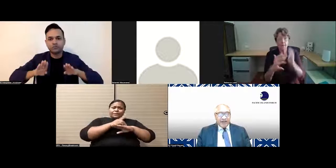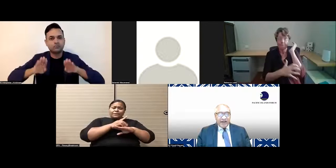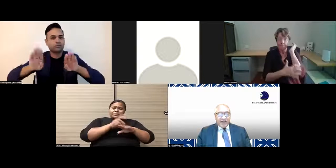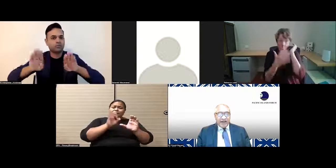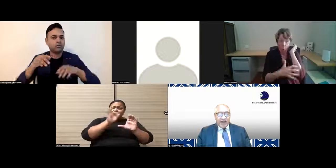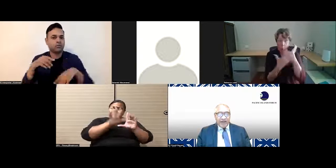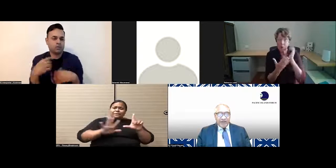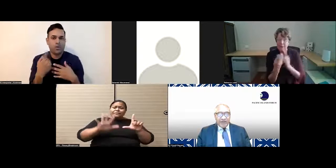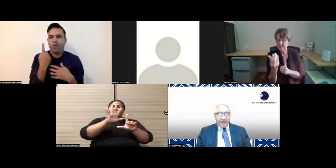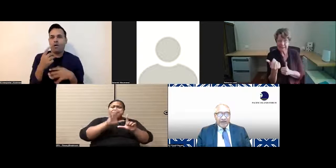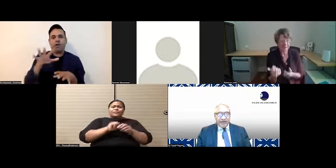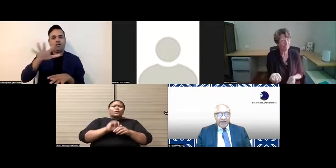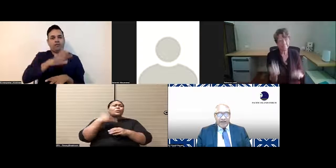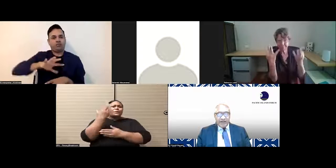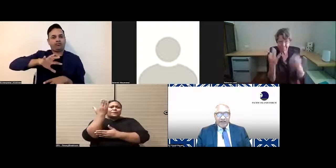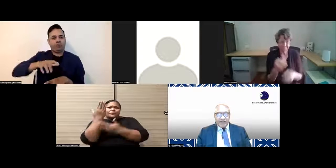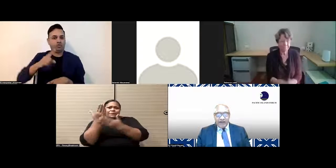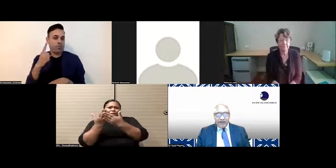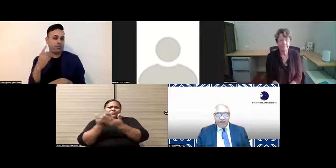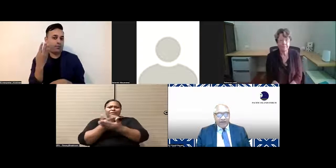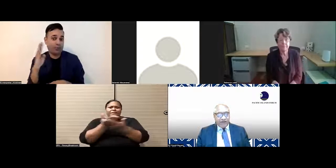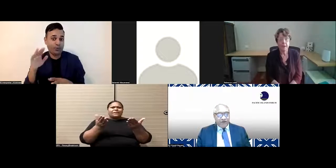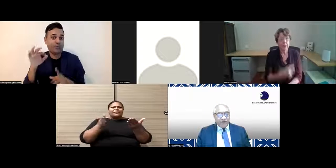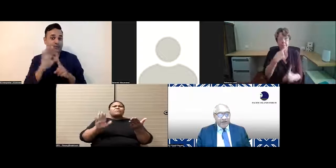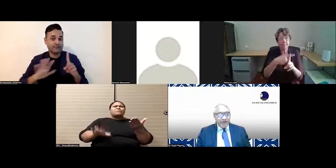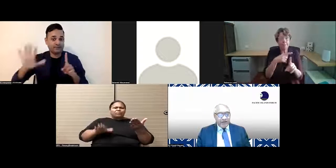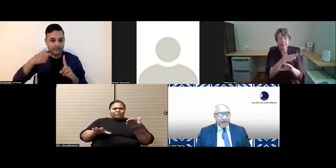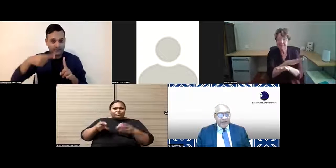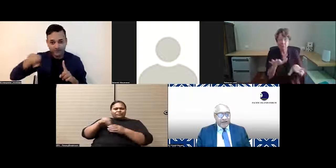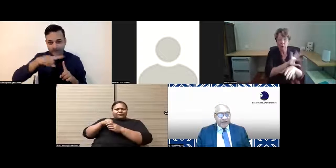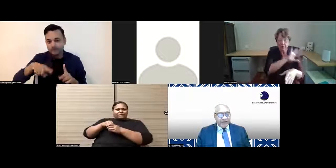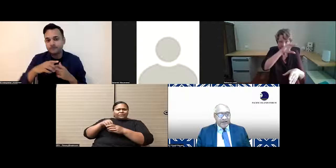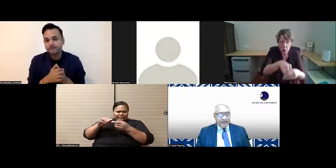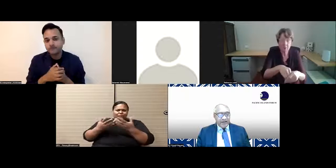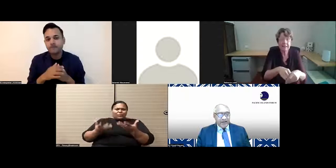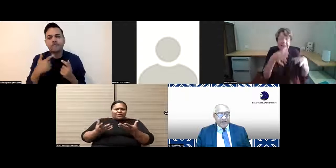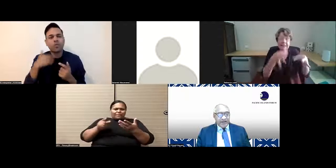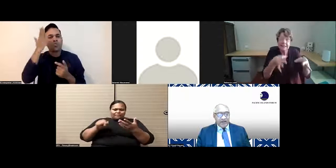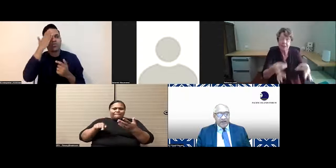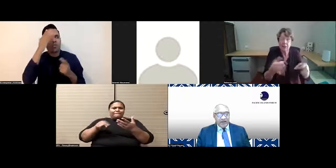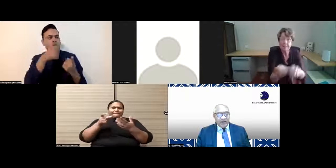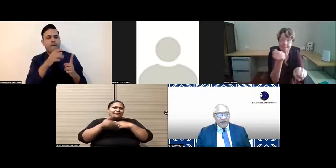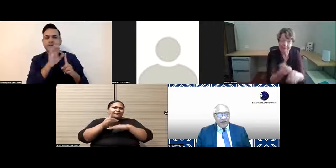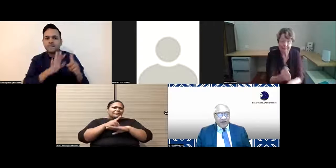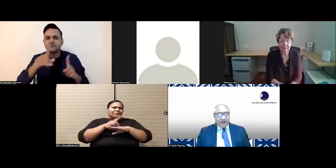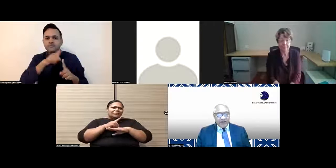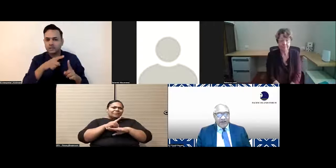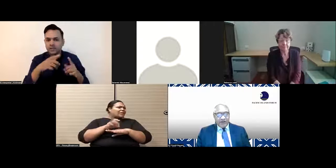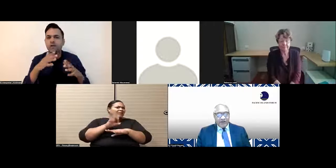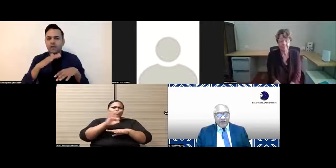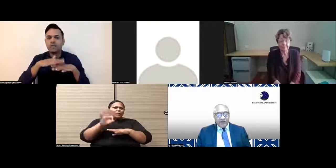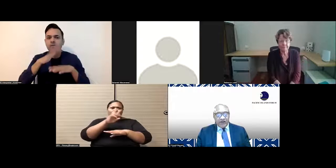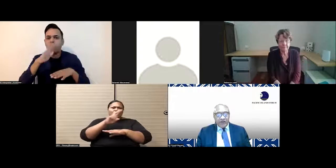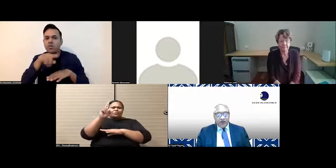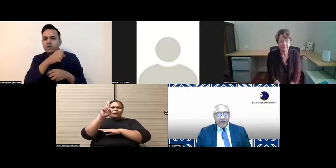and sadly underrepresented in decision-making platforms that discuss the national,